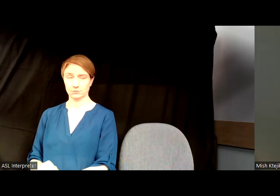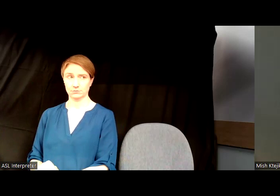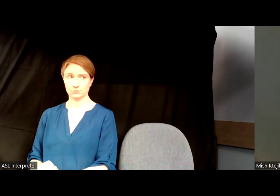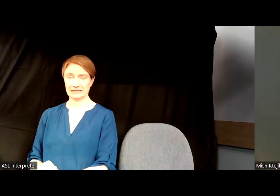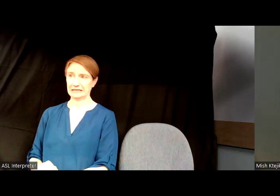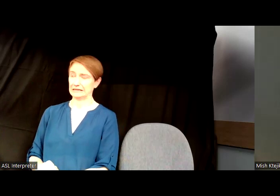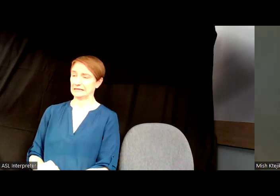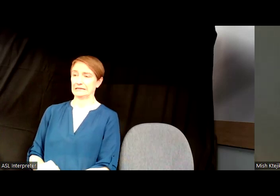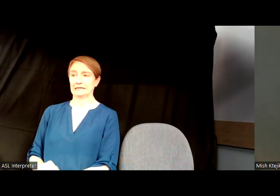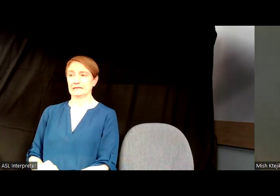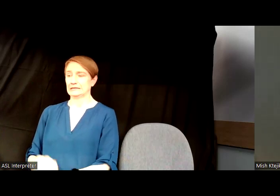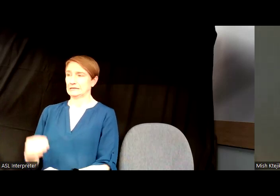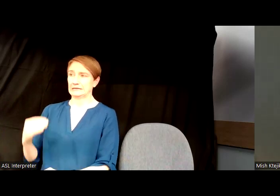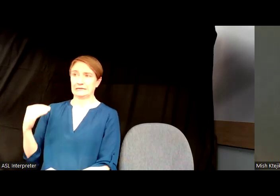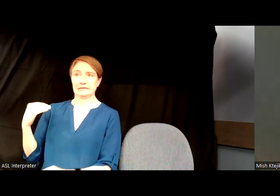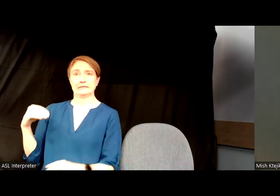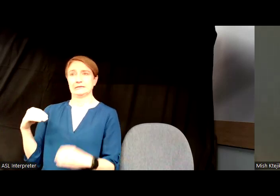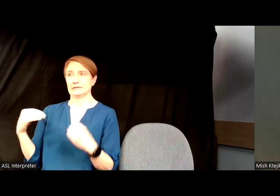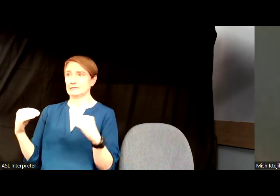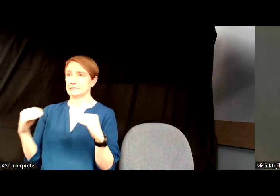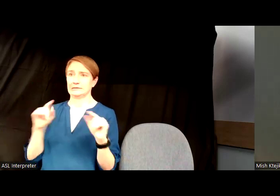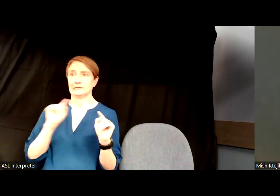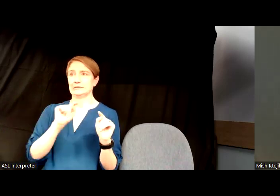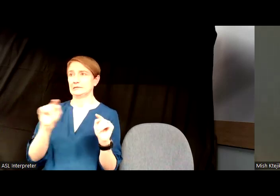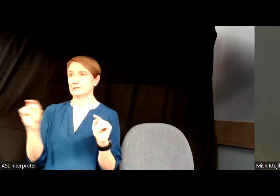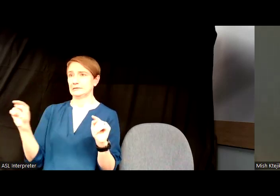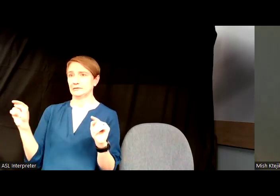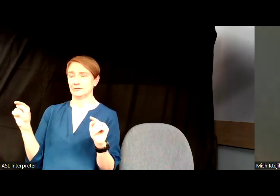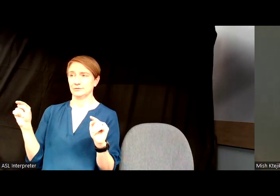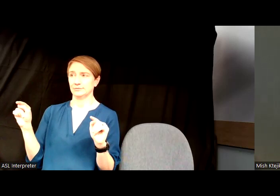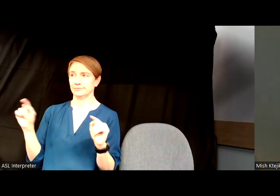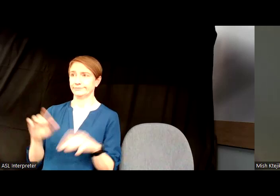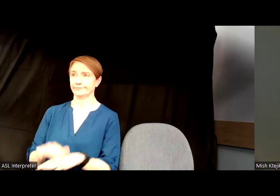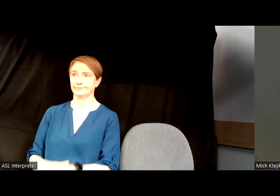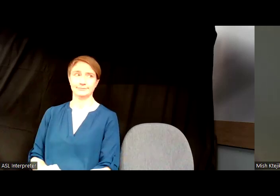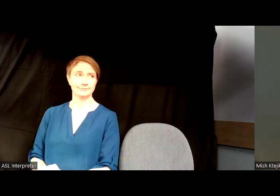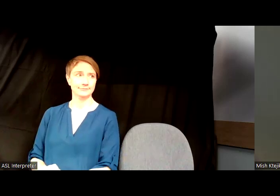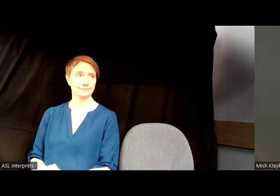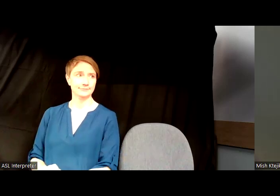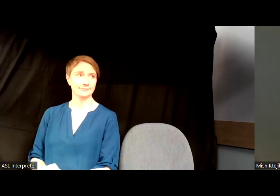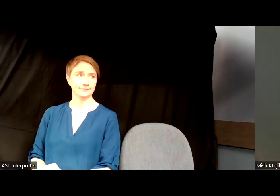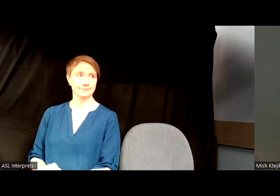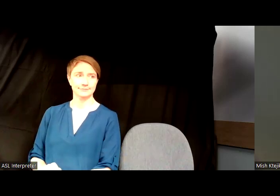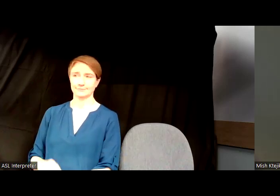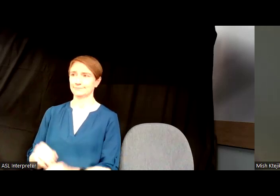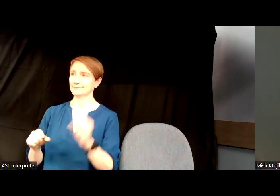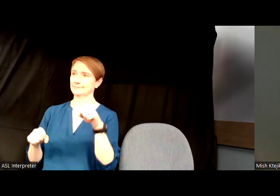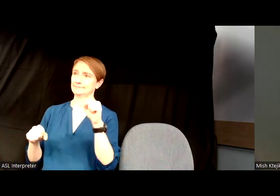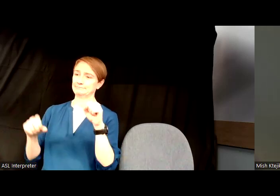Lots of head nods going on at the table in different directions.